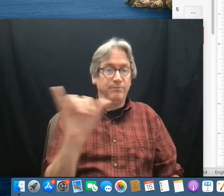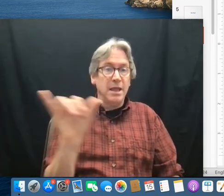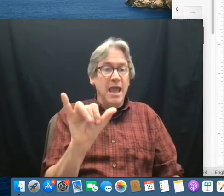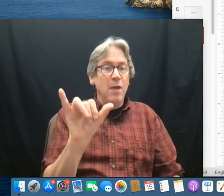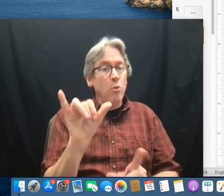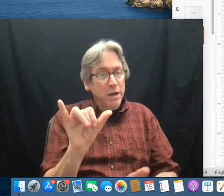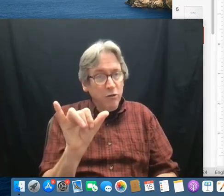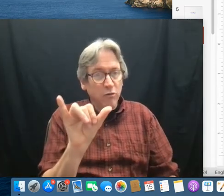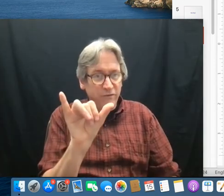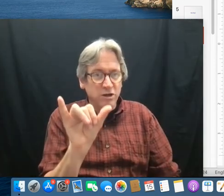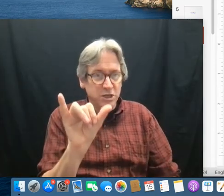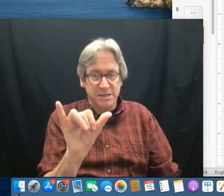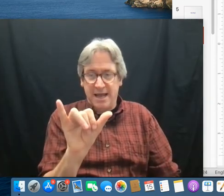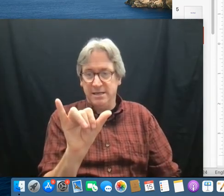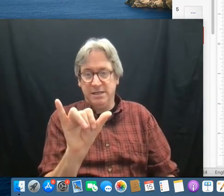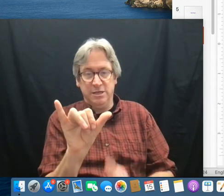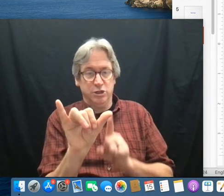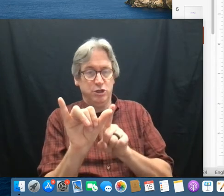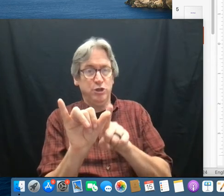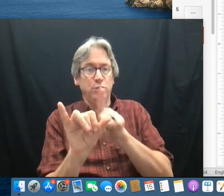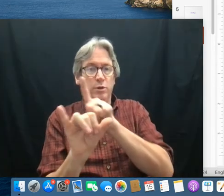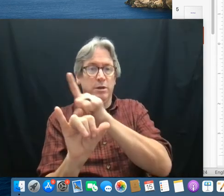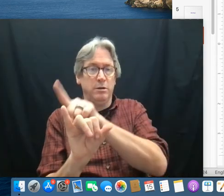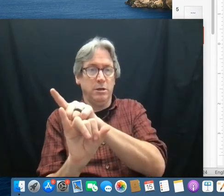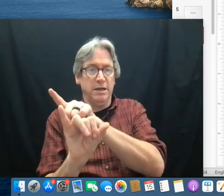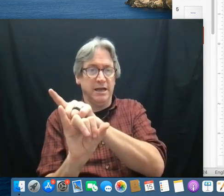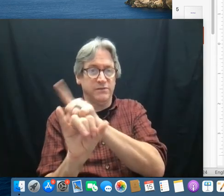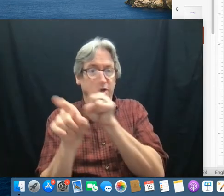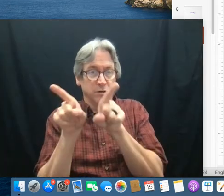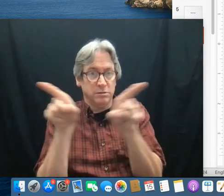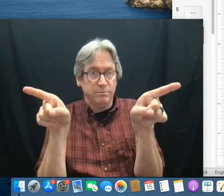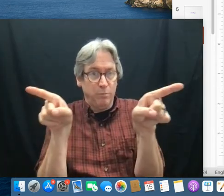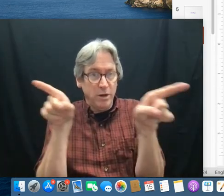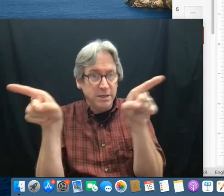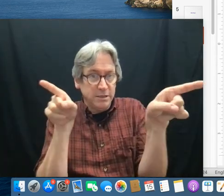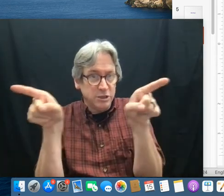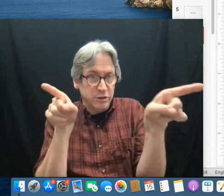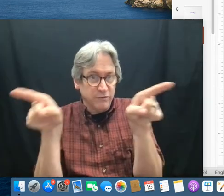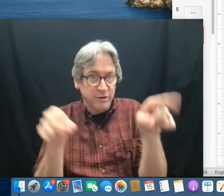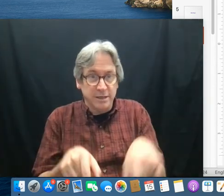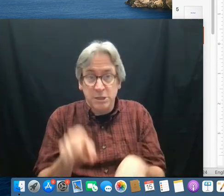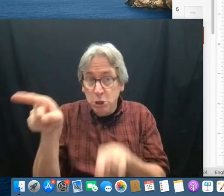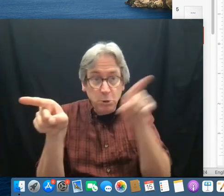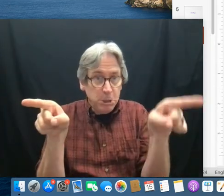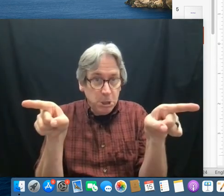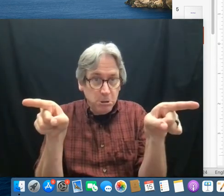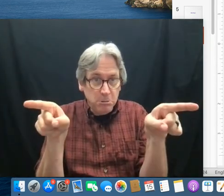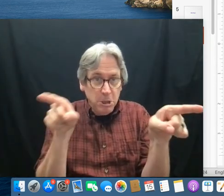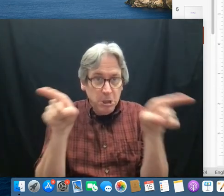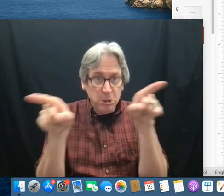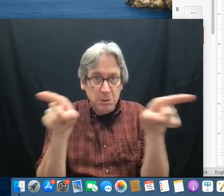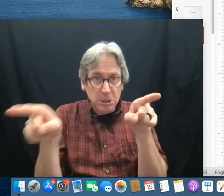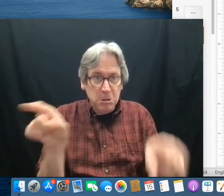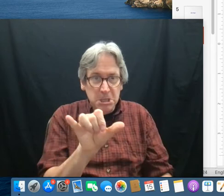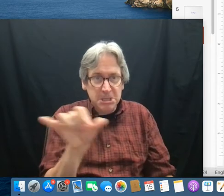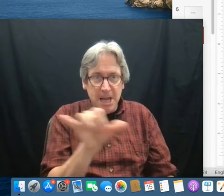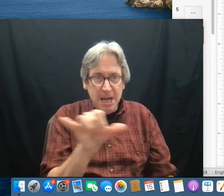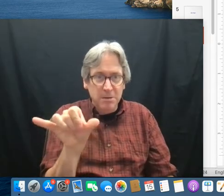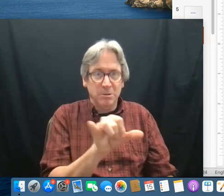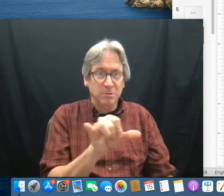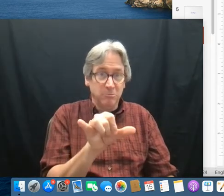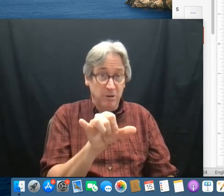know. And what it functions as is two index fingers pointing to two different things. You and you are